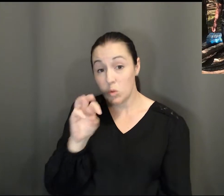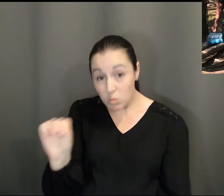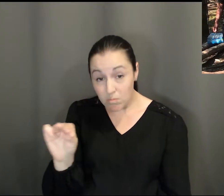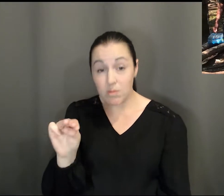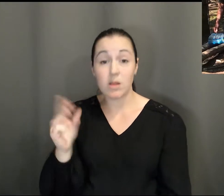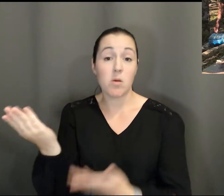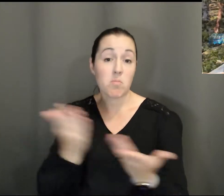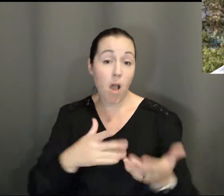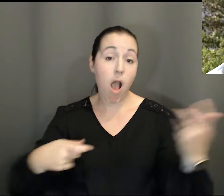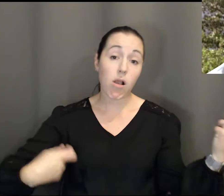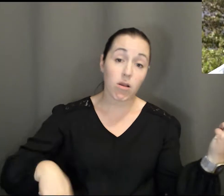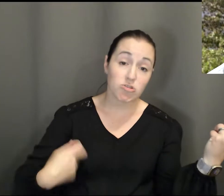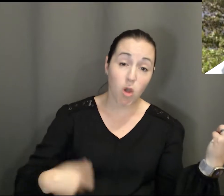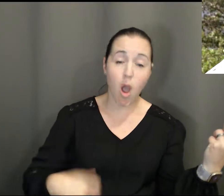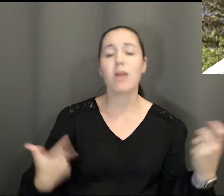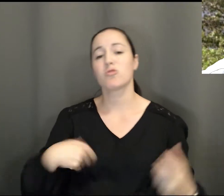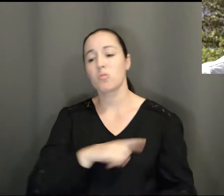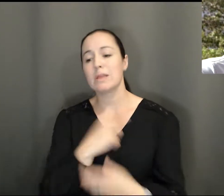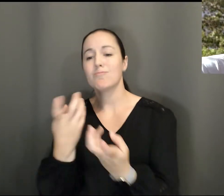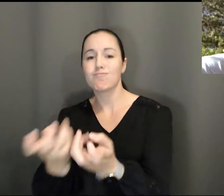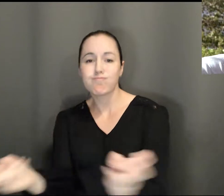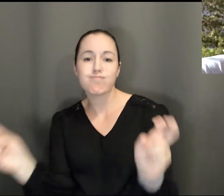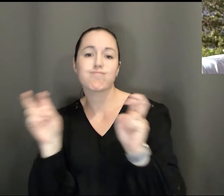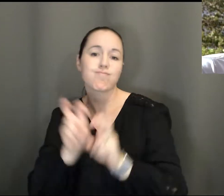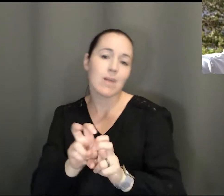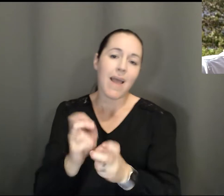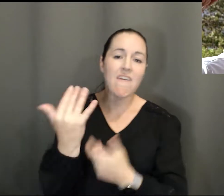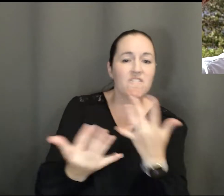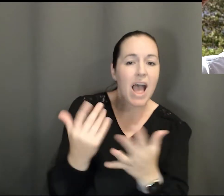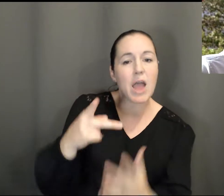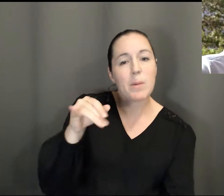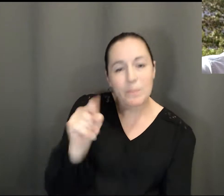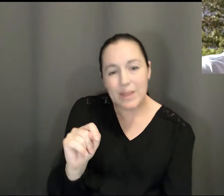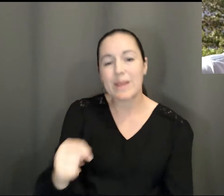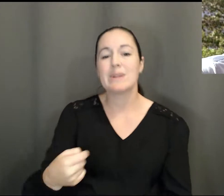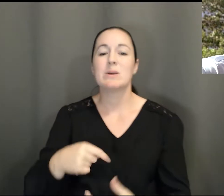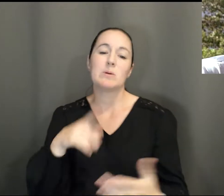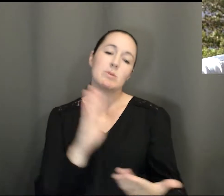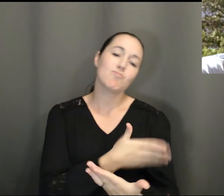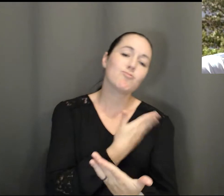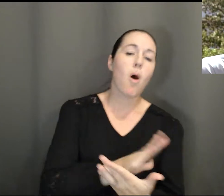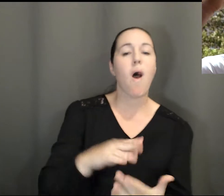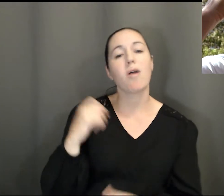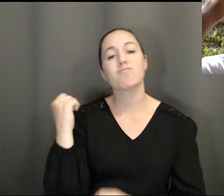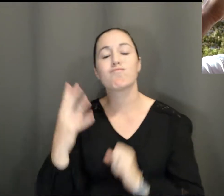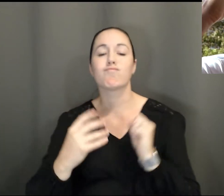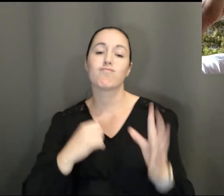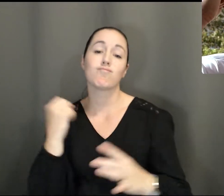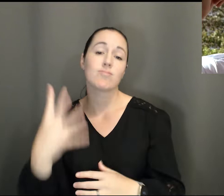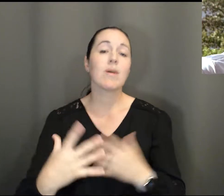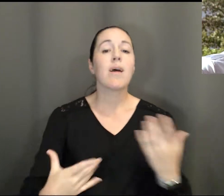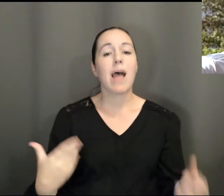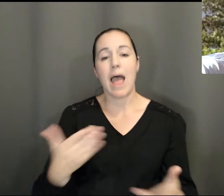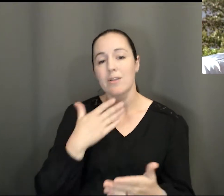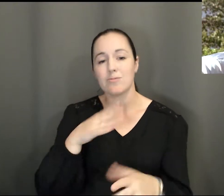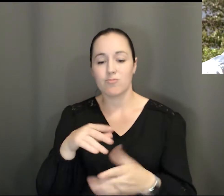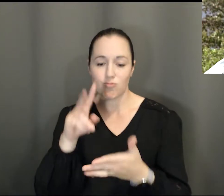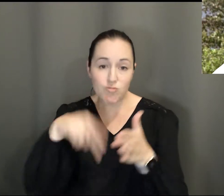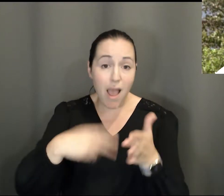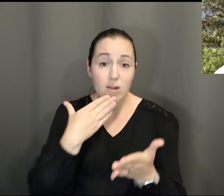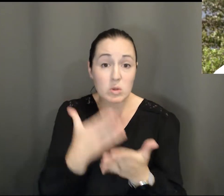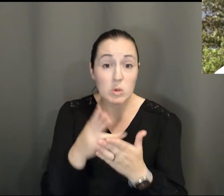being here in Alaska for the last several days, I mean, just surrounded by this absolutely beautiful place, like honestly being